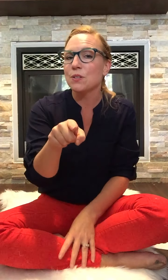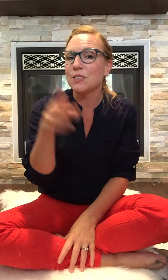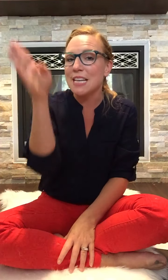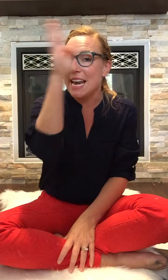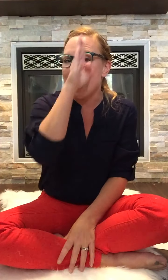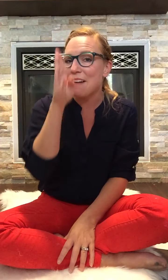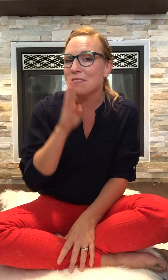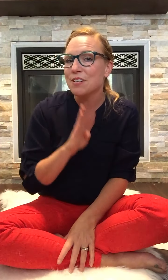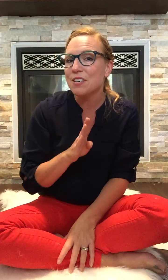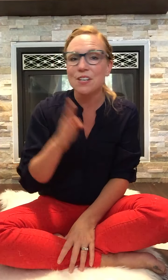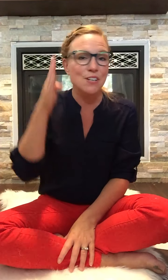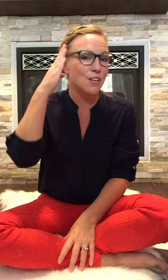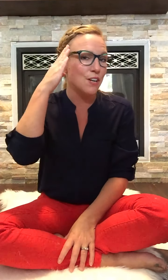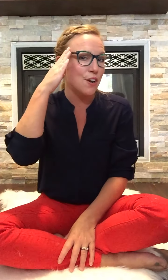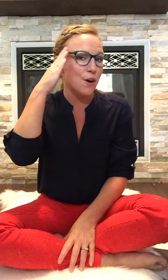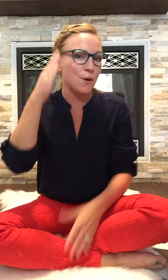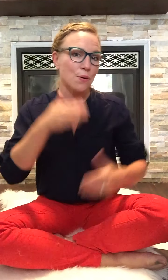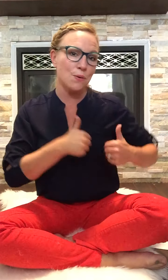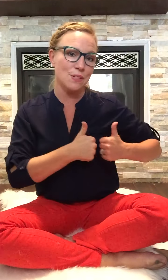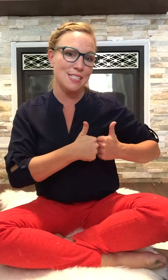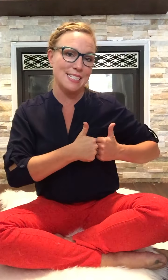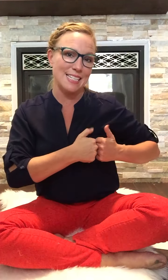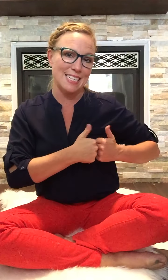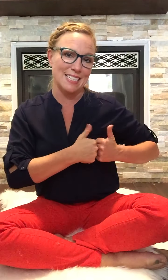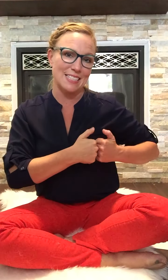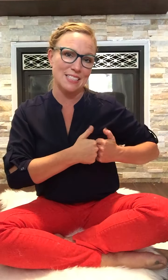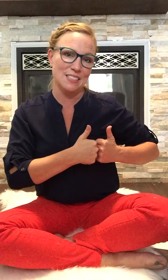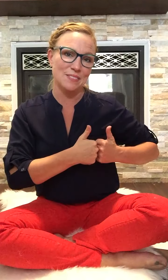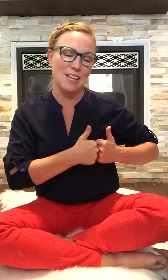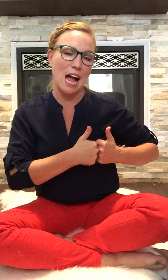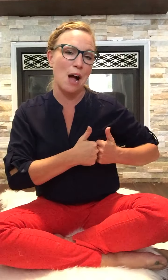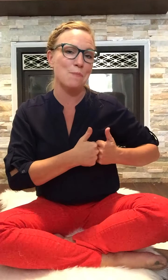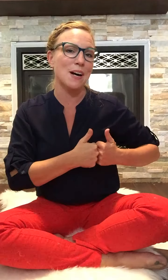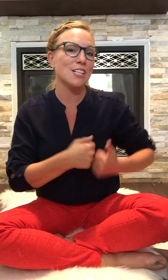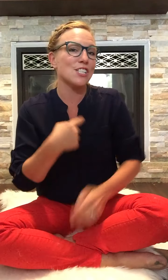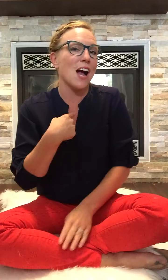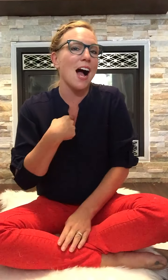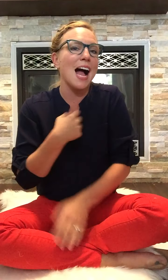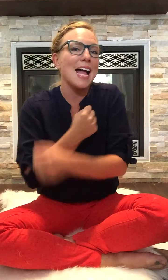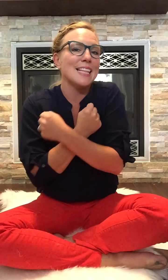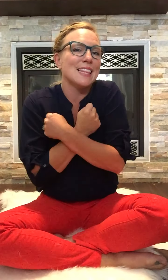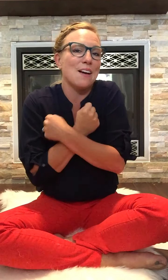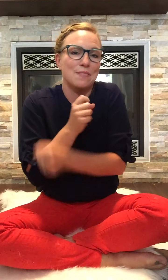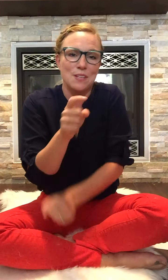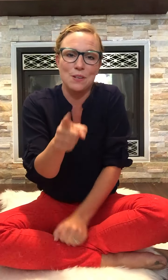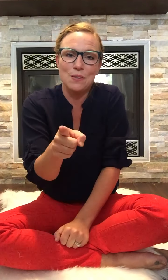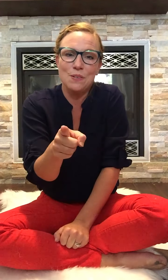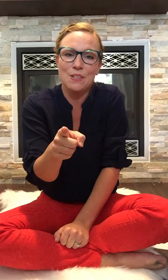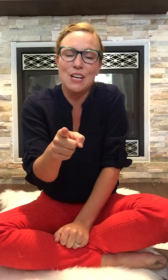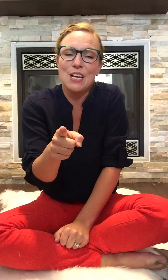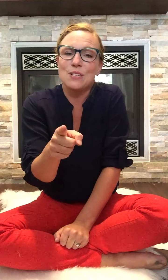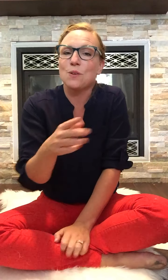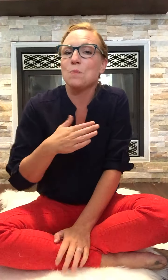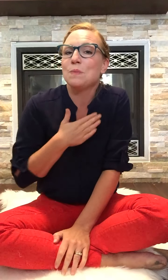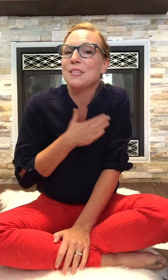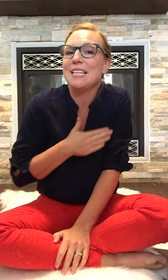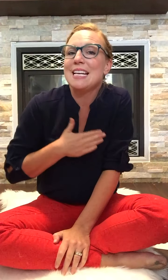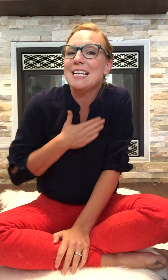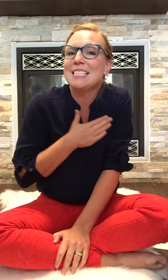You'll never know, dear, how much I love you. So please